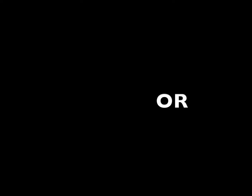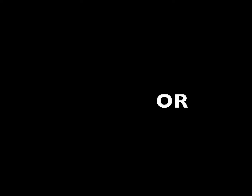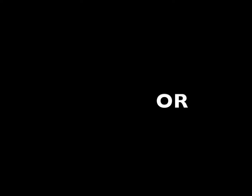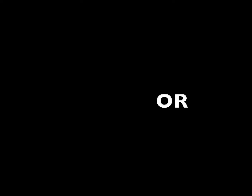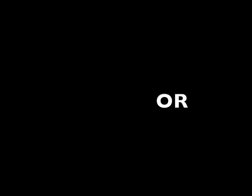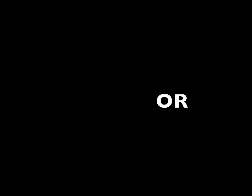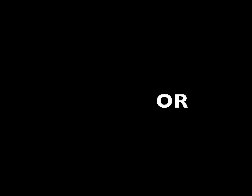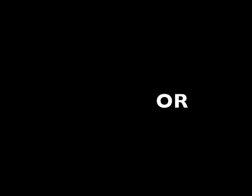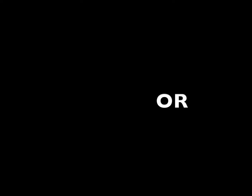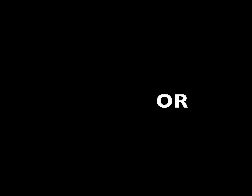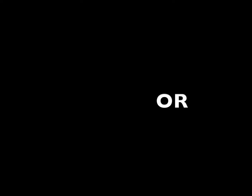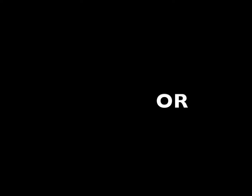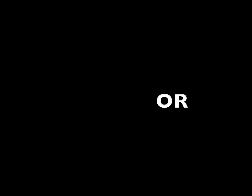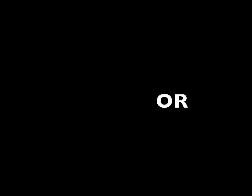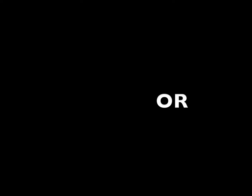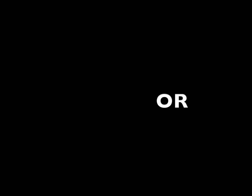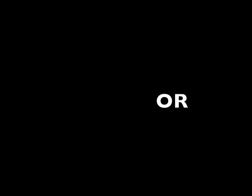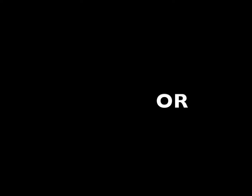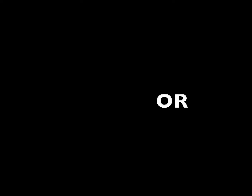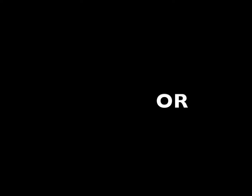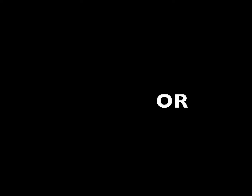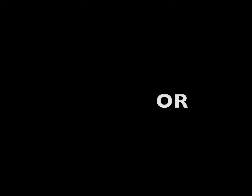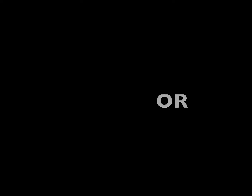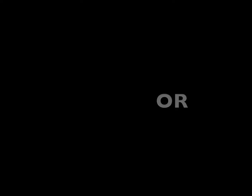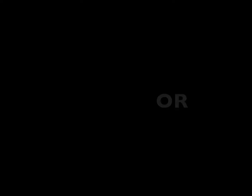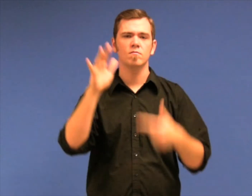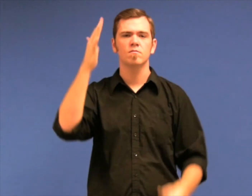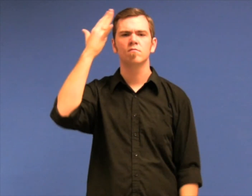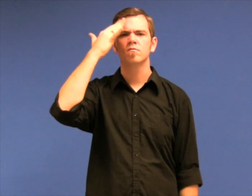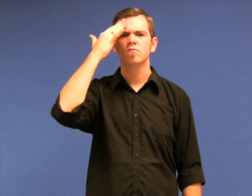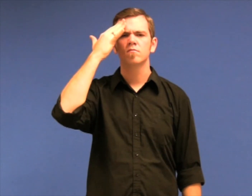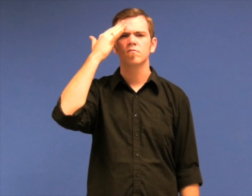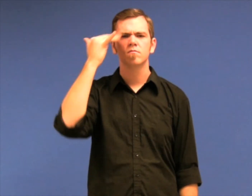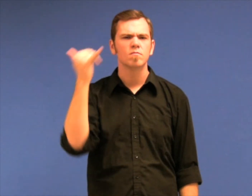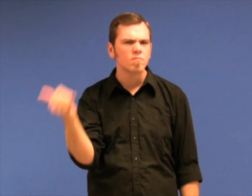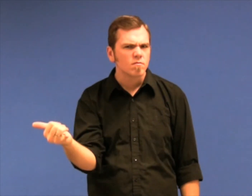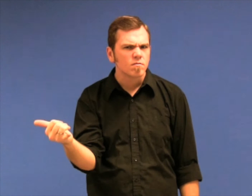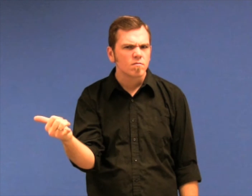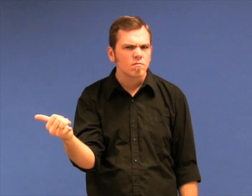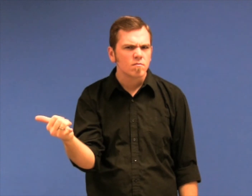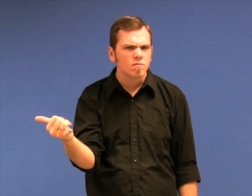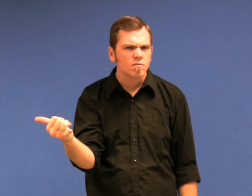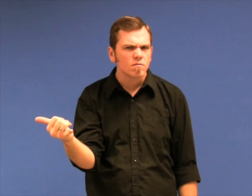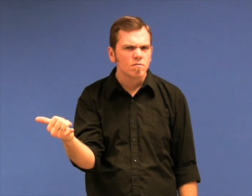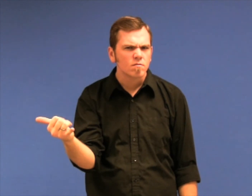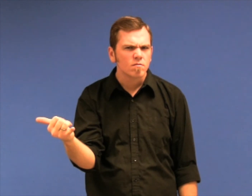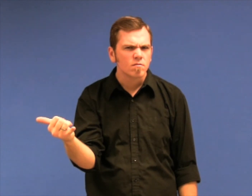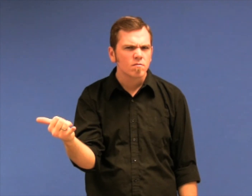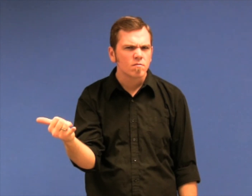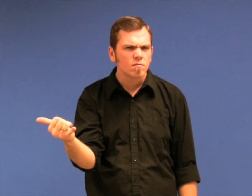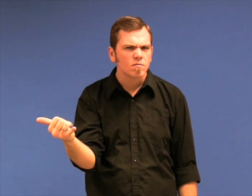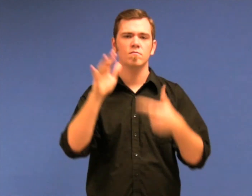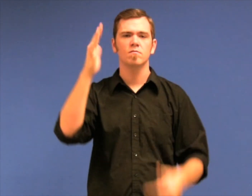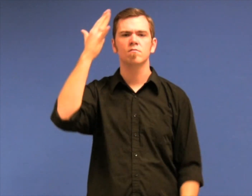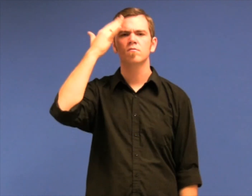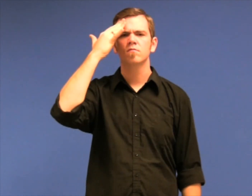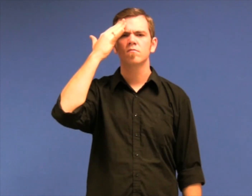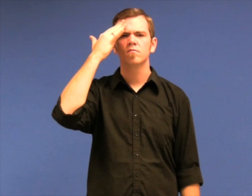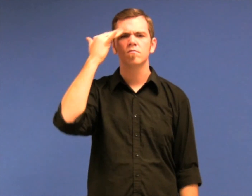Or you can also sign it like this. It starts with a 5 hand shape, and it goes down to the letter